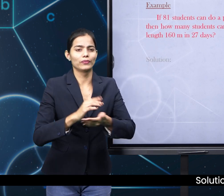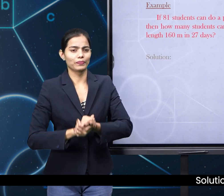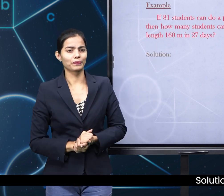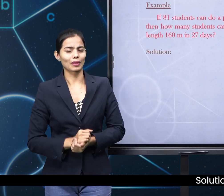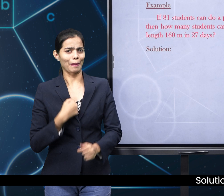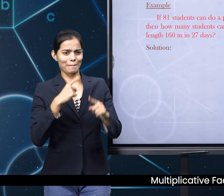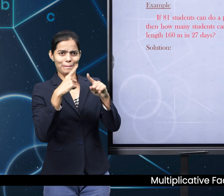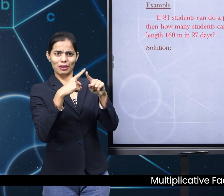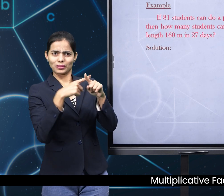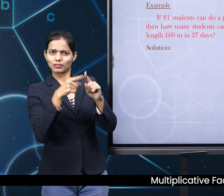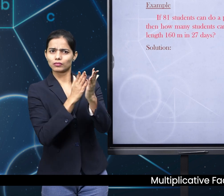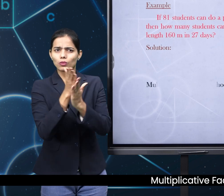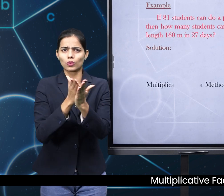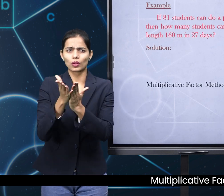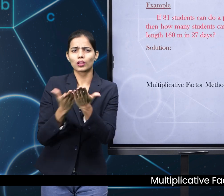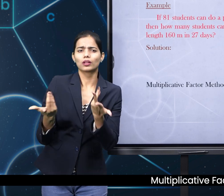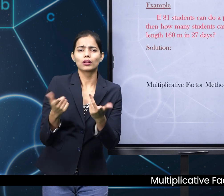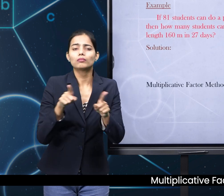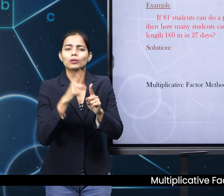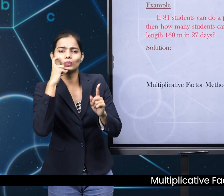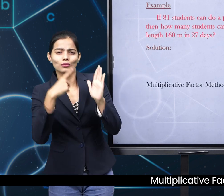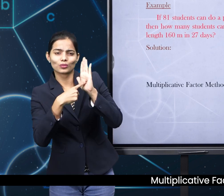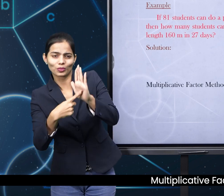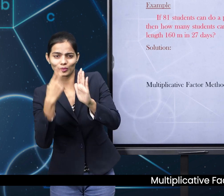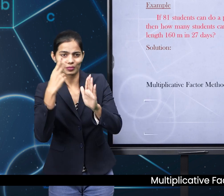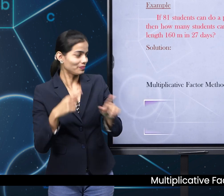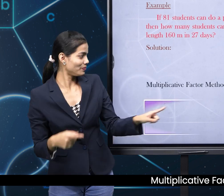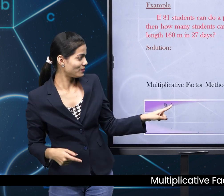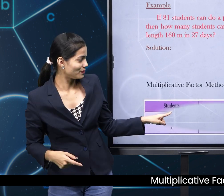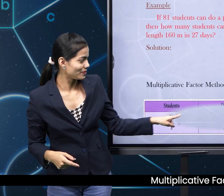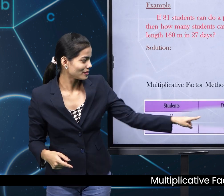Solution. Multiplicative factor method.